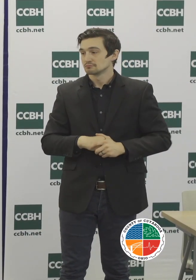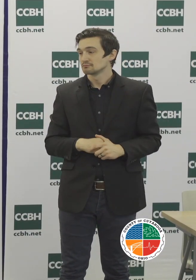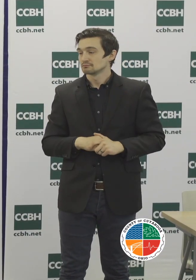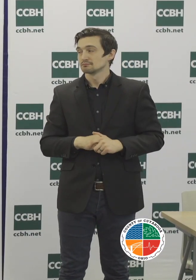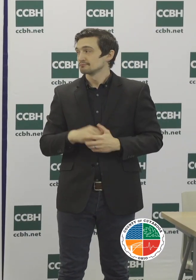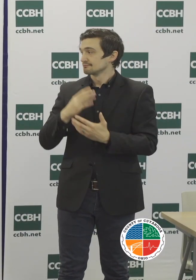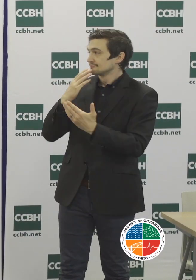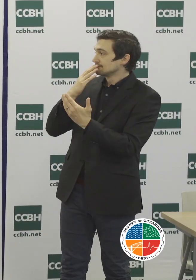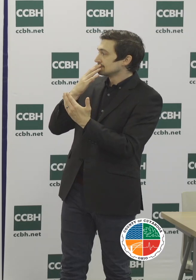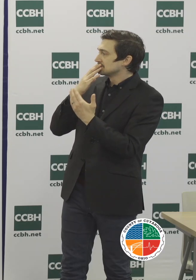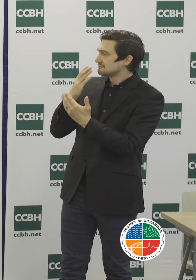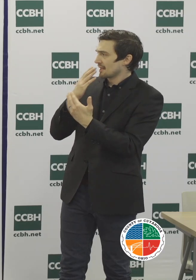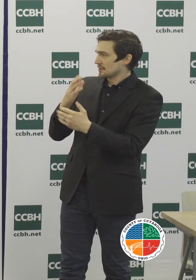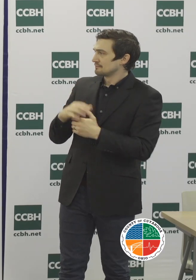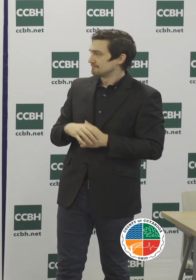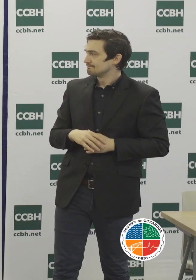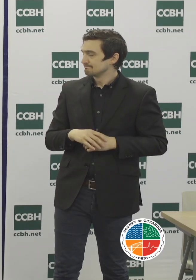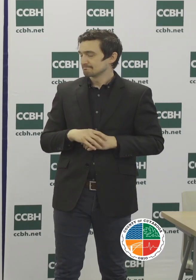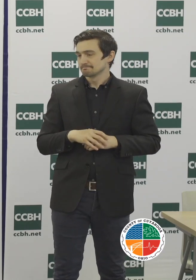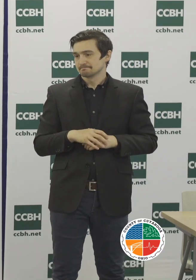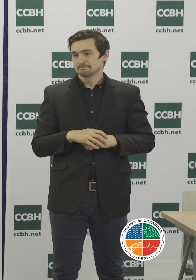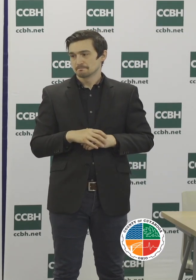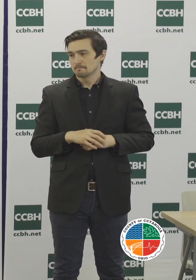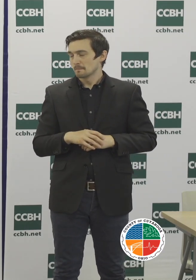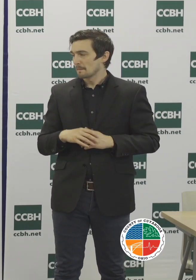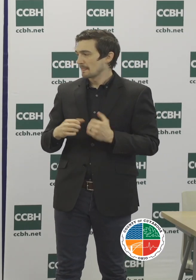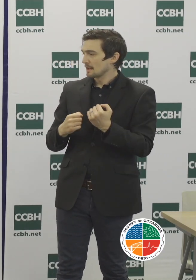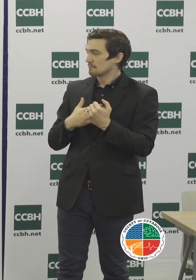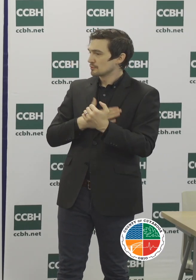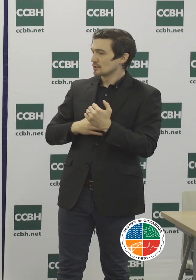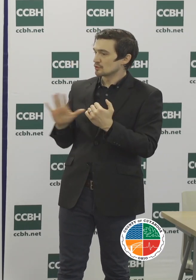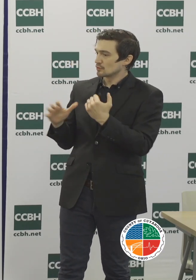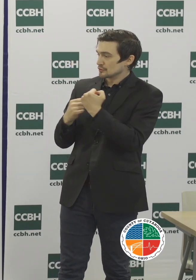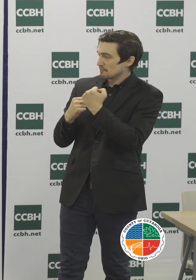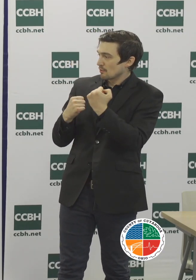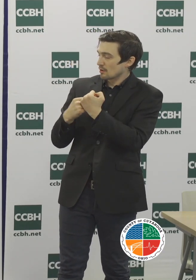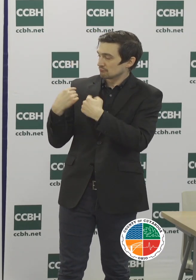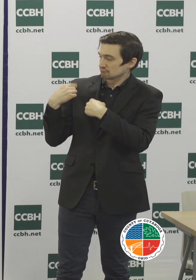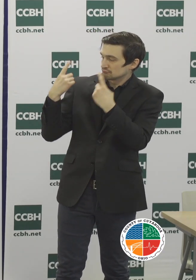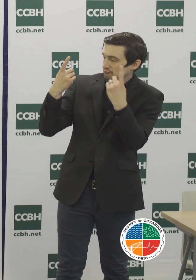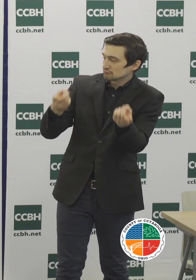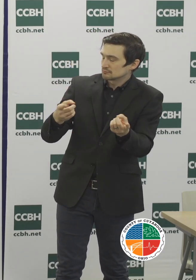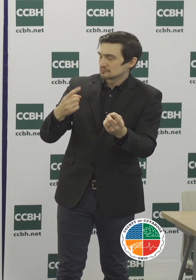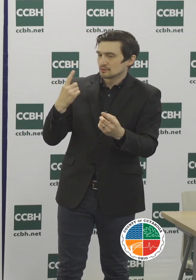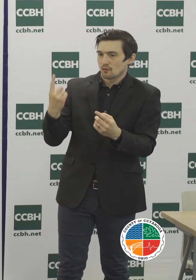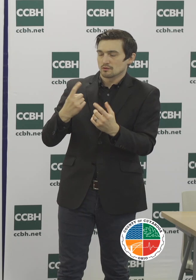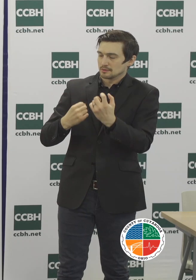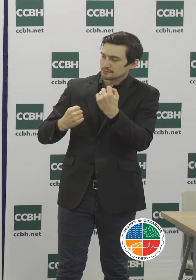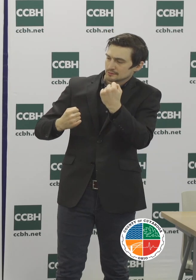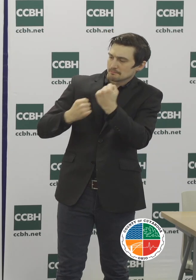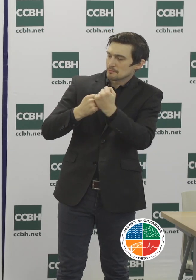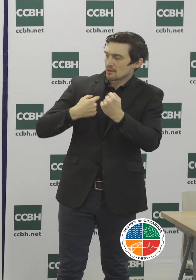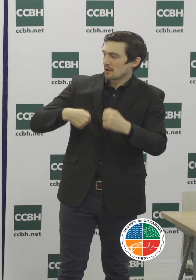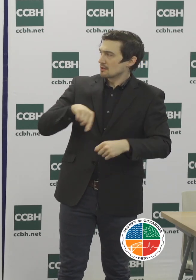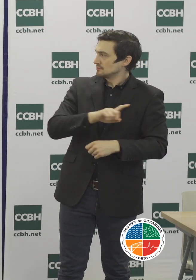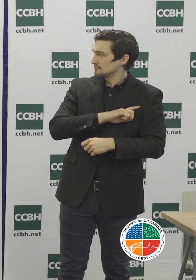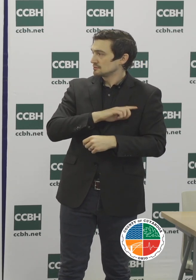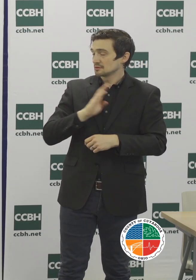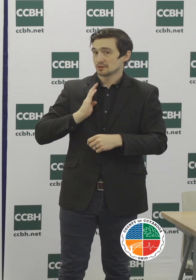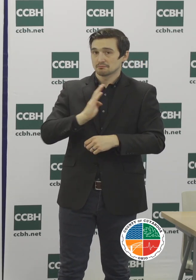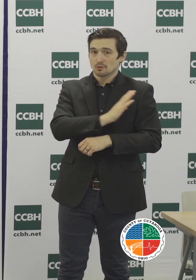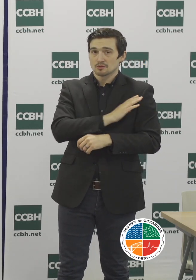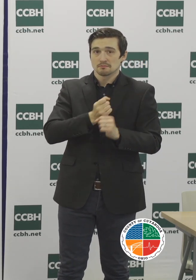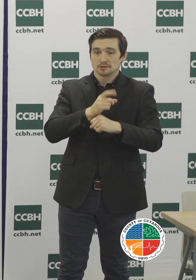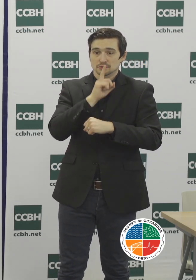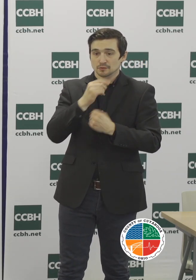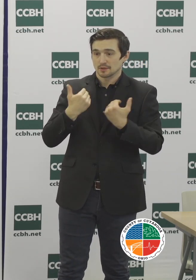Thank you, Executive Beauties. We appreciate your support throughout this. You've been a stalwart supporter of us at the board and in assuring